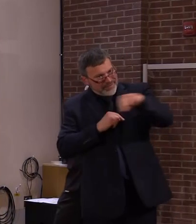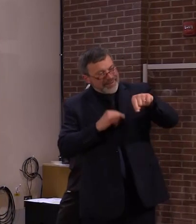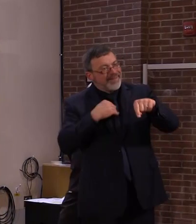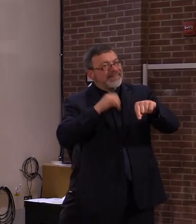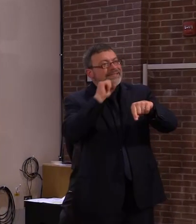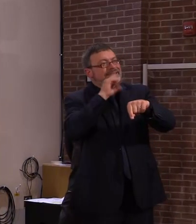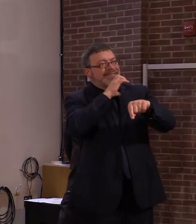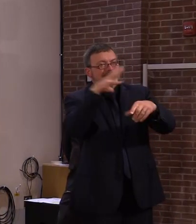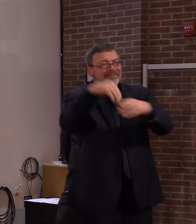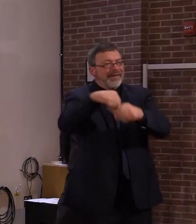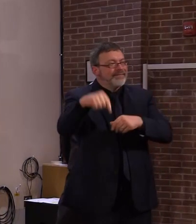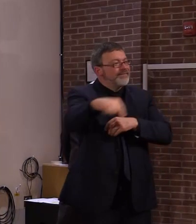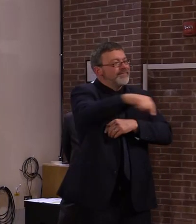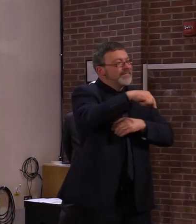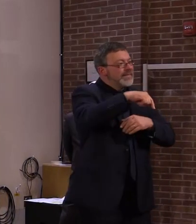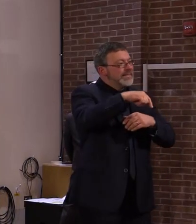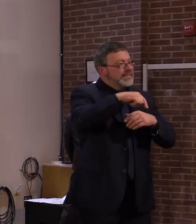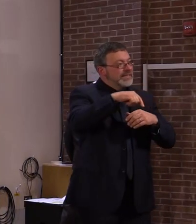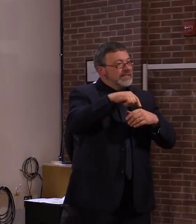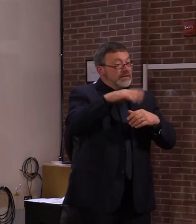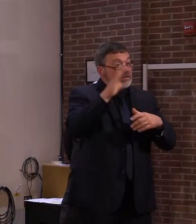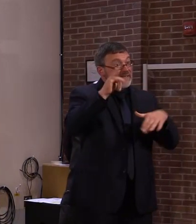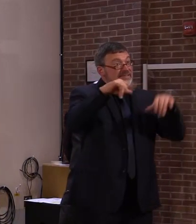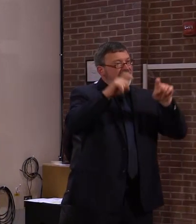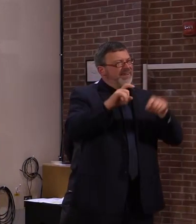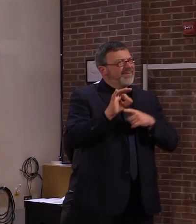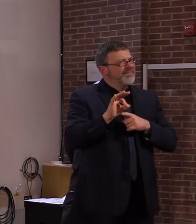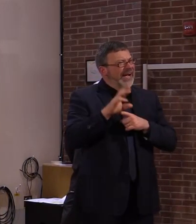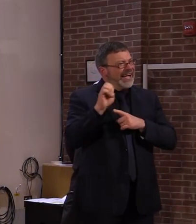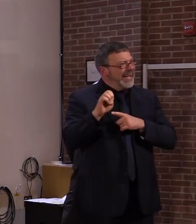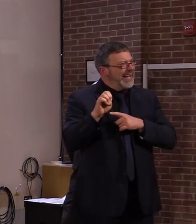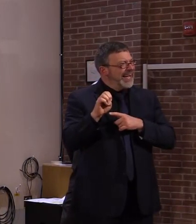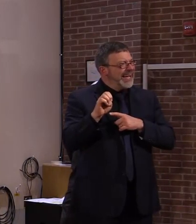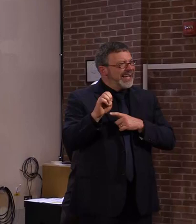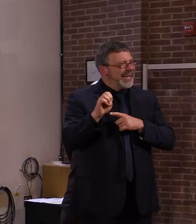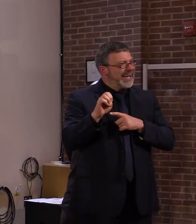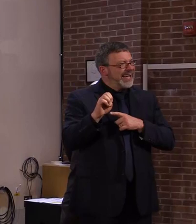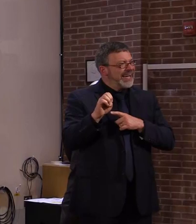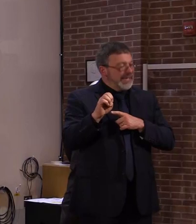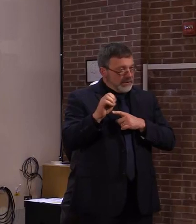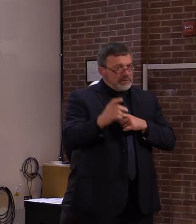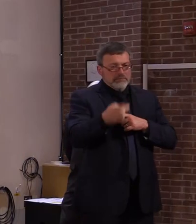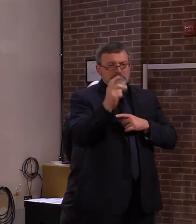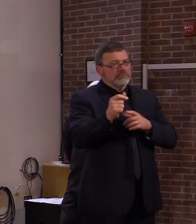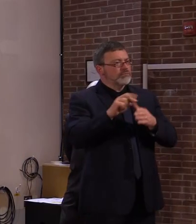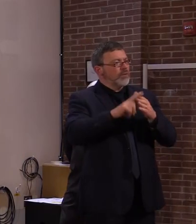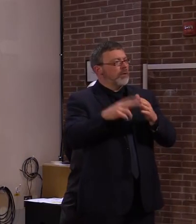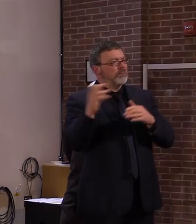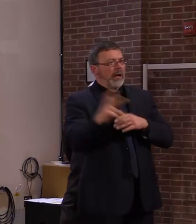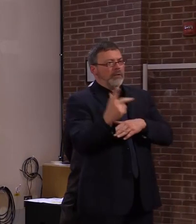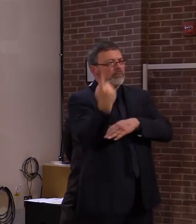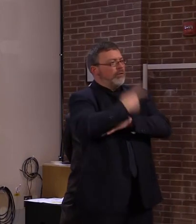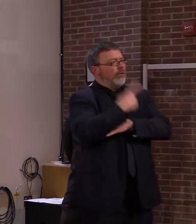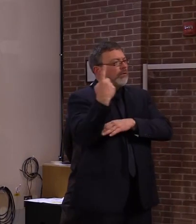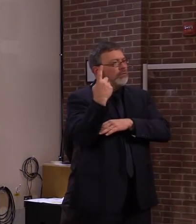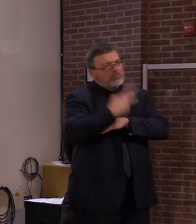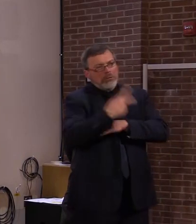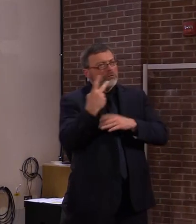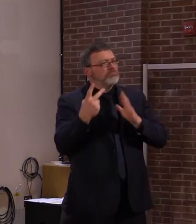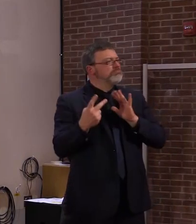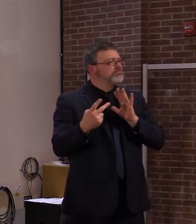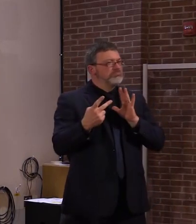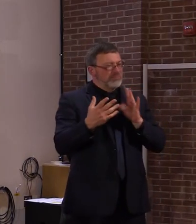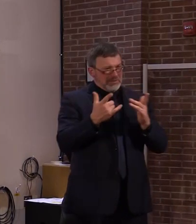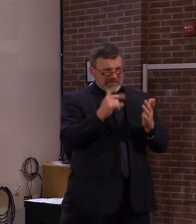having access to free and rapid turnaround antigen testing is going to be really a critical part of the whole